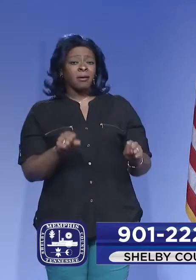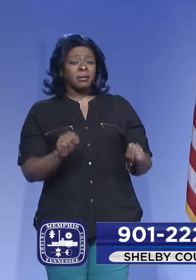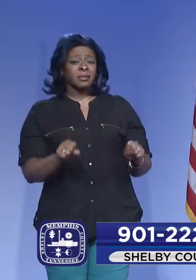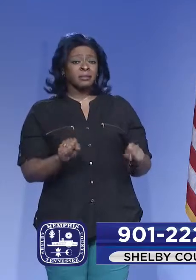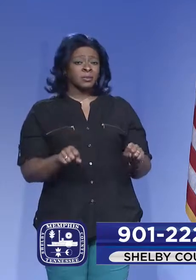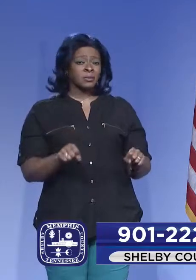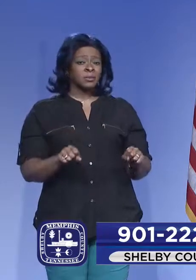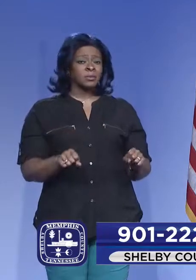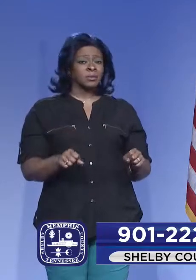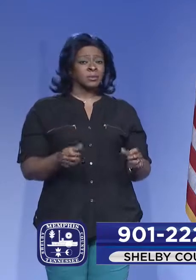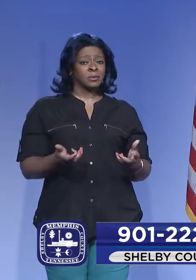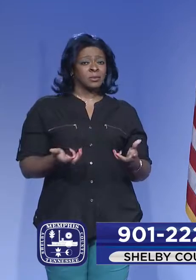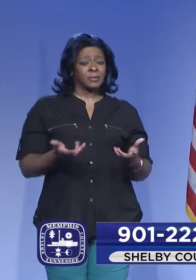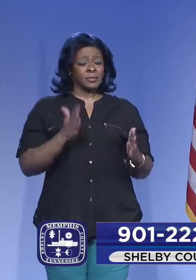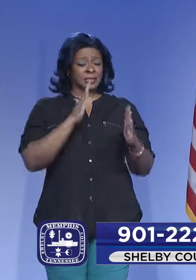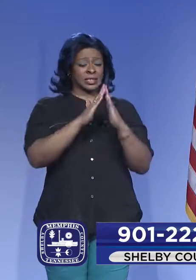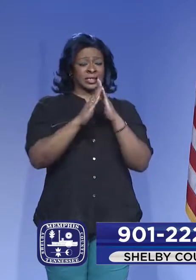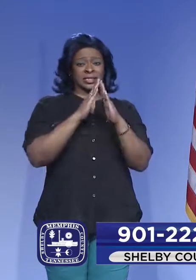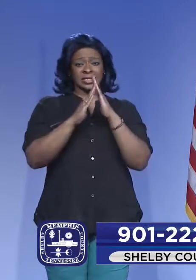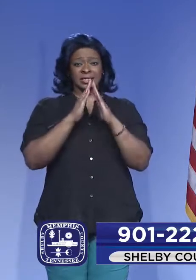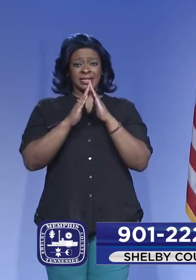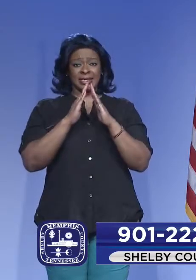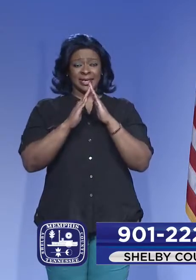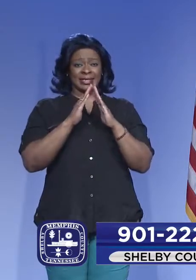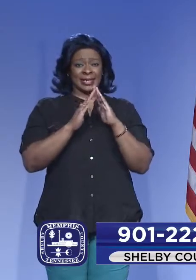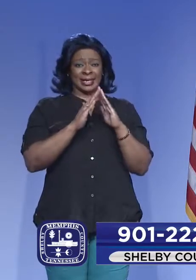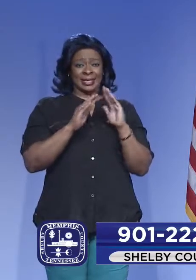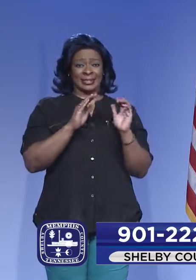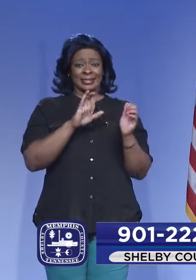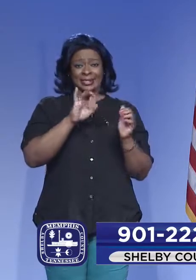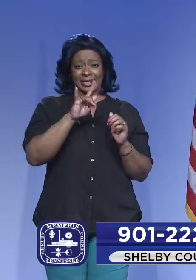that cities may